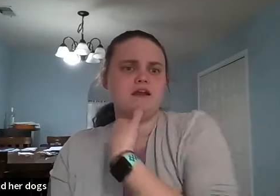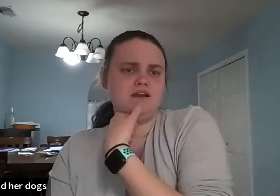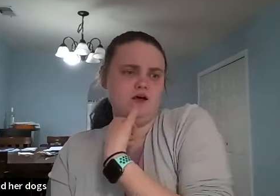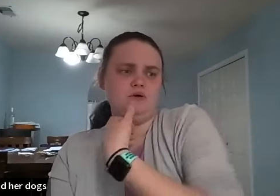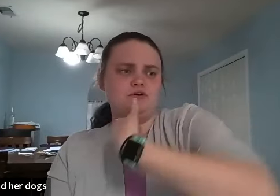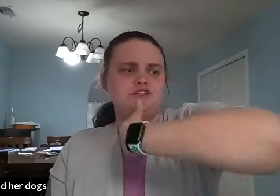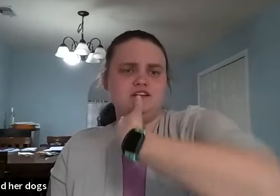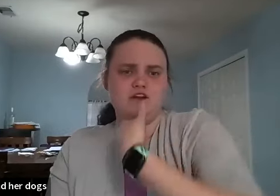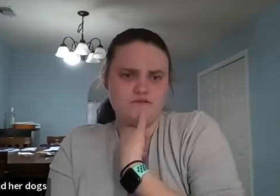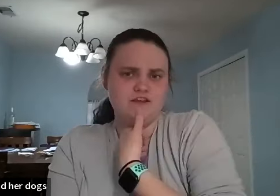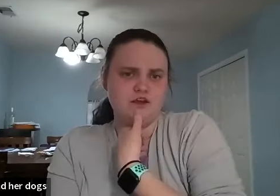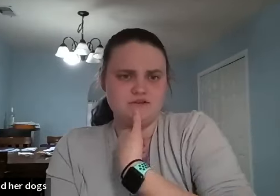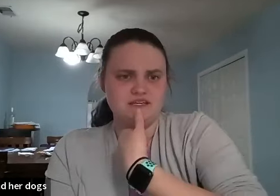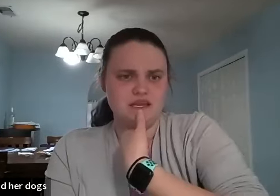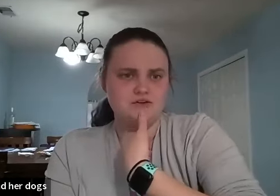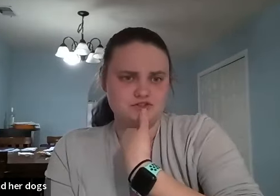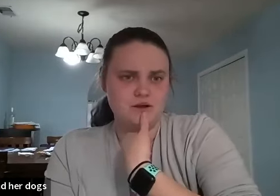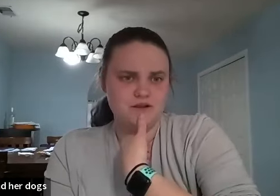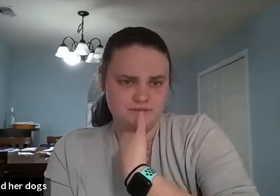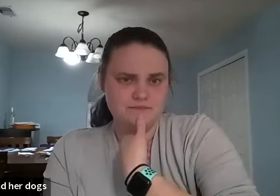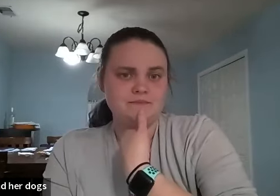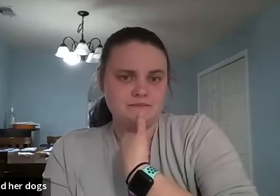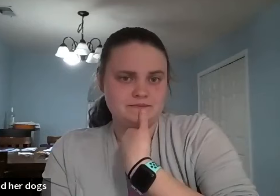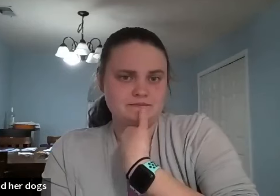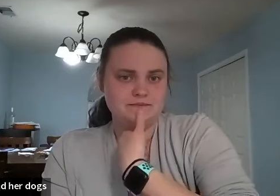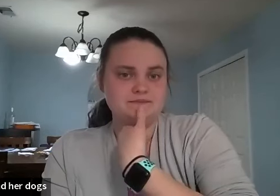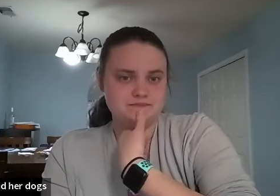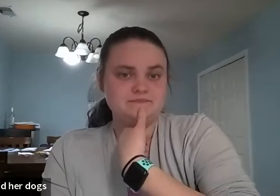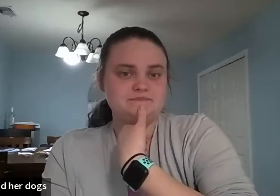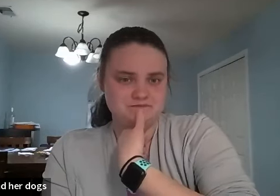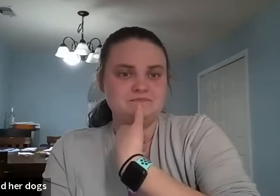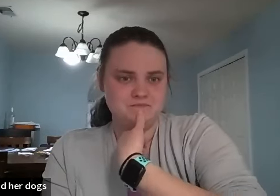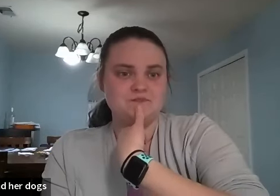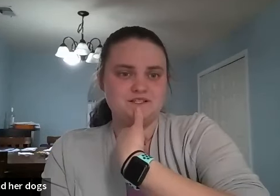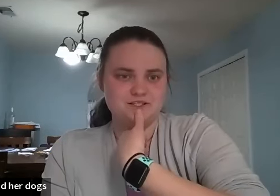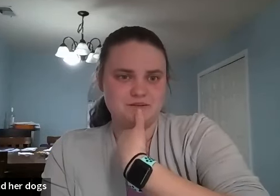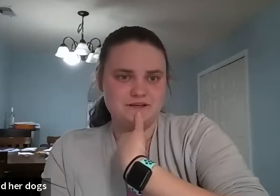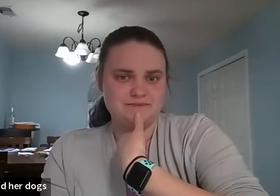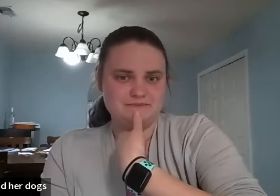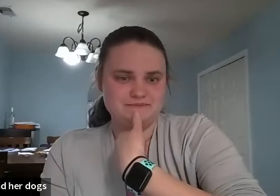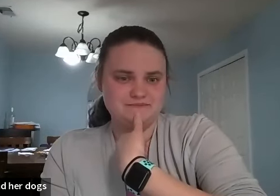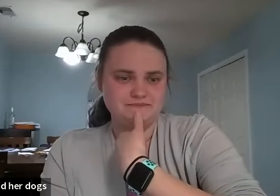kind of elbow motion. You're like, I feel like your elbow's sticking out. Strawberry. Mm-hmm. Strawberry.